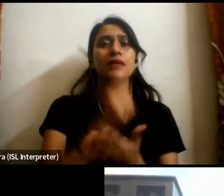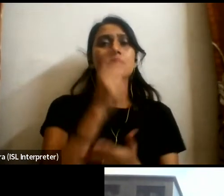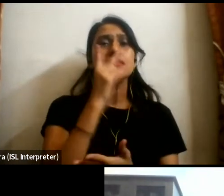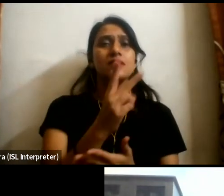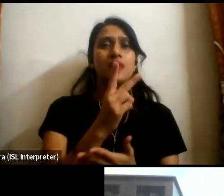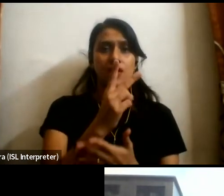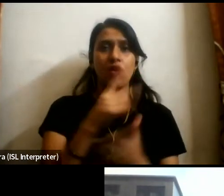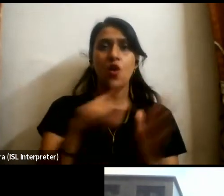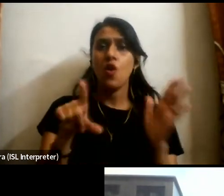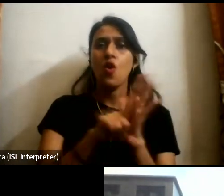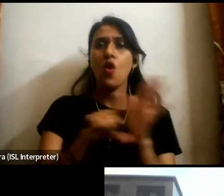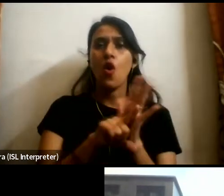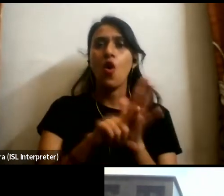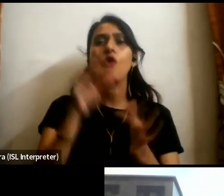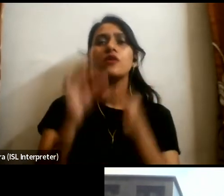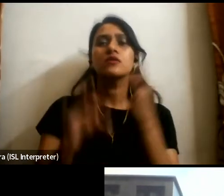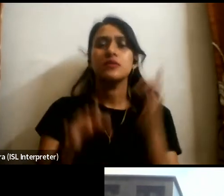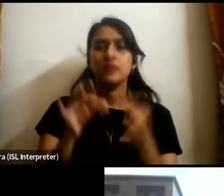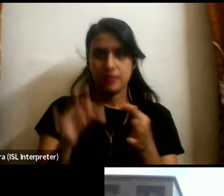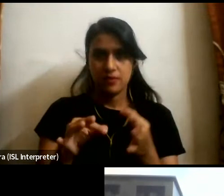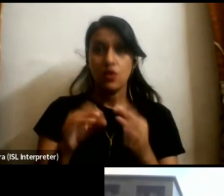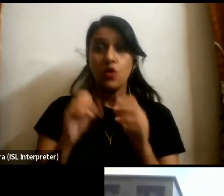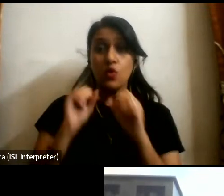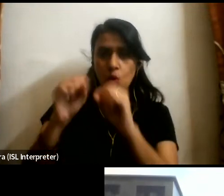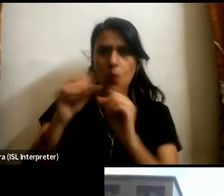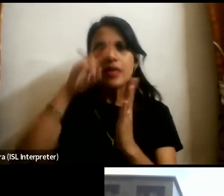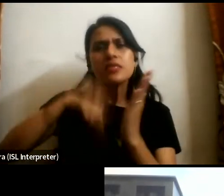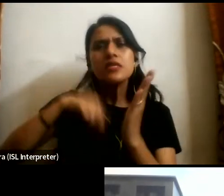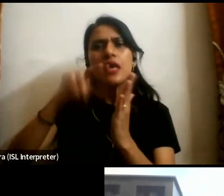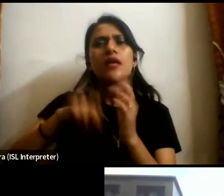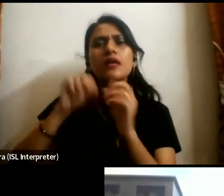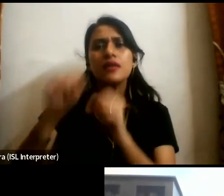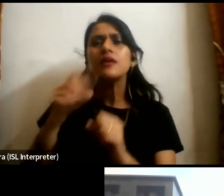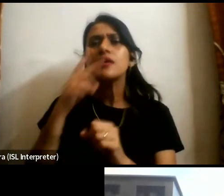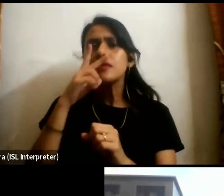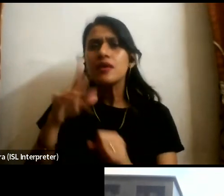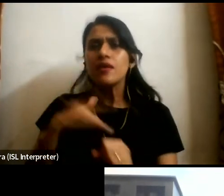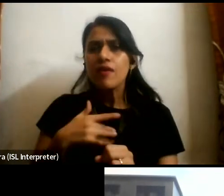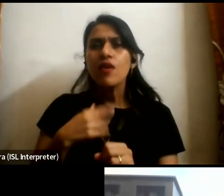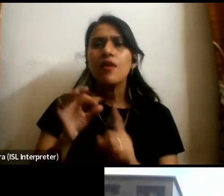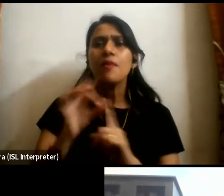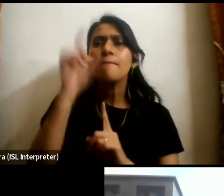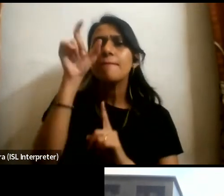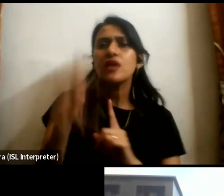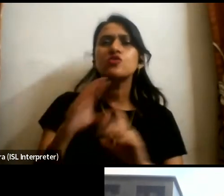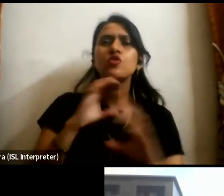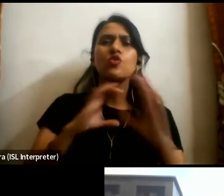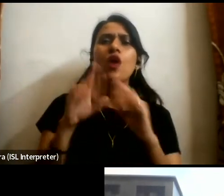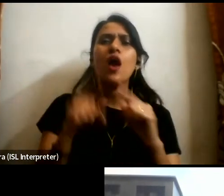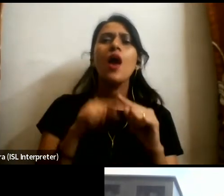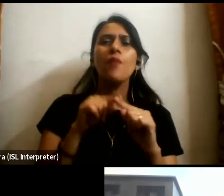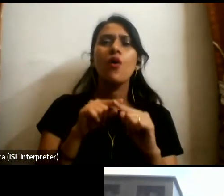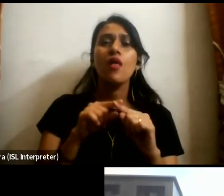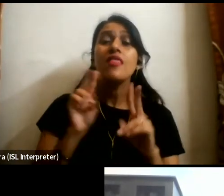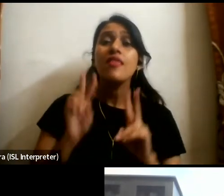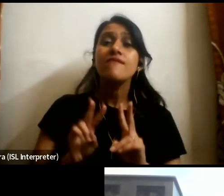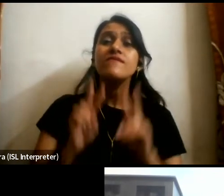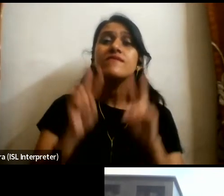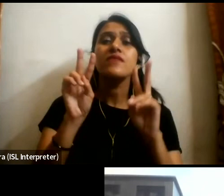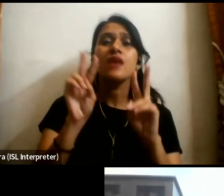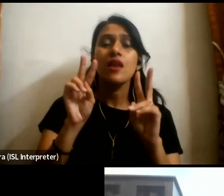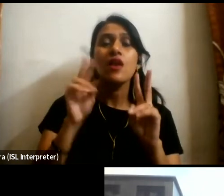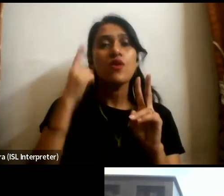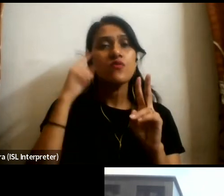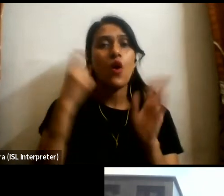And you've looked at your studies, and again, you should be possibly talking about that, about the value of reservations